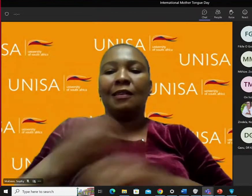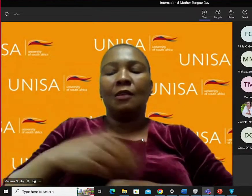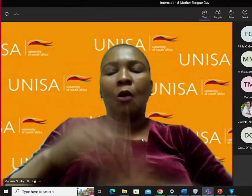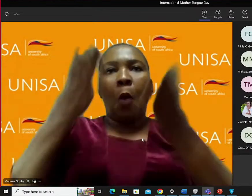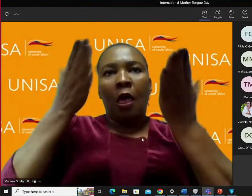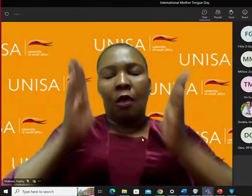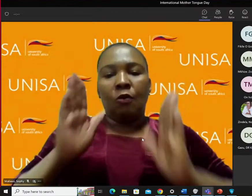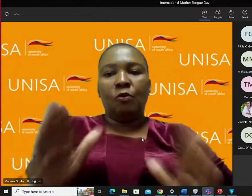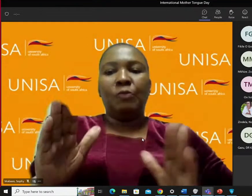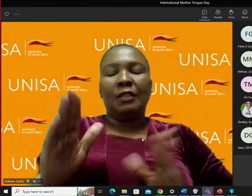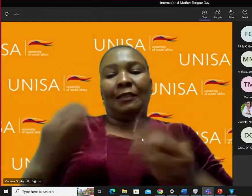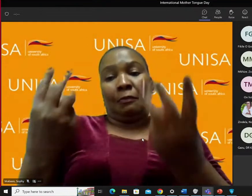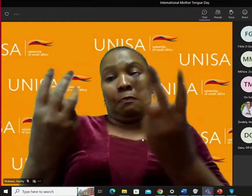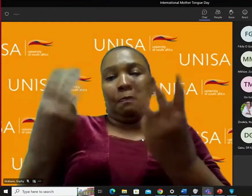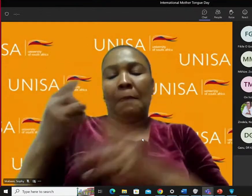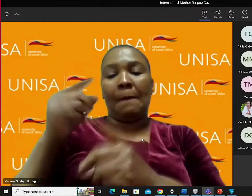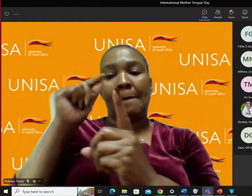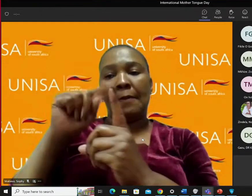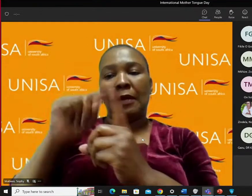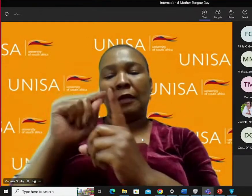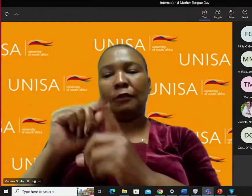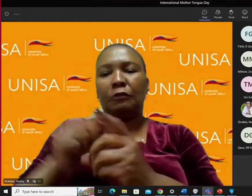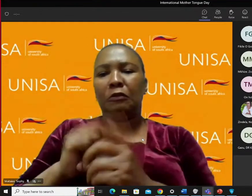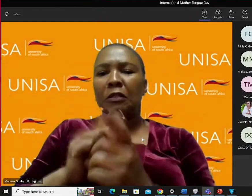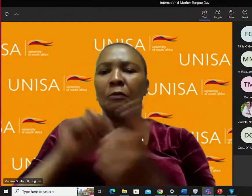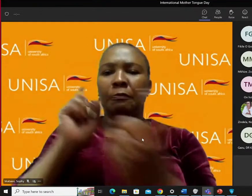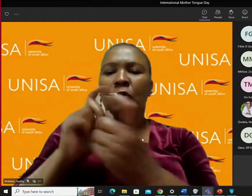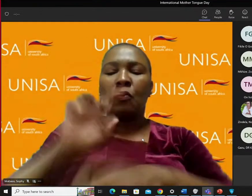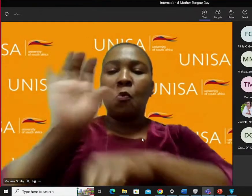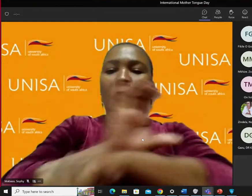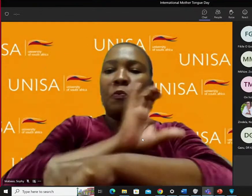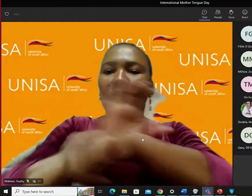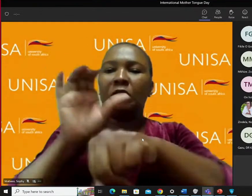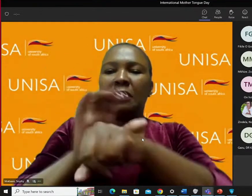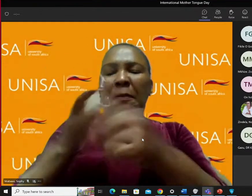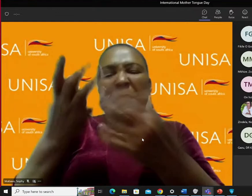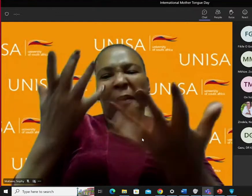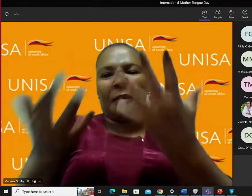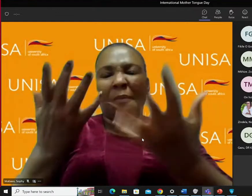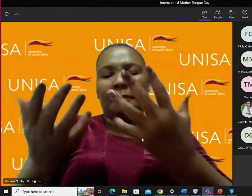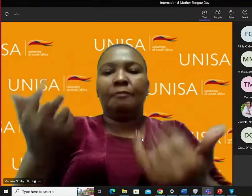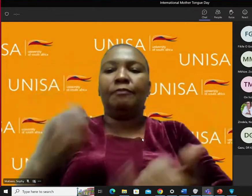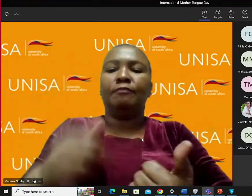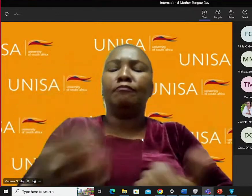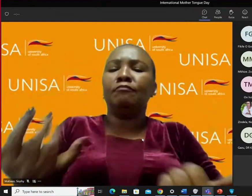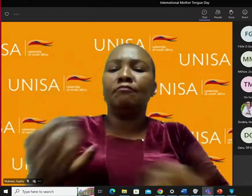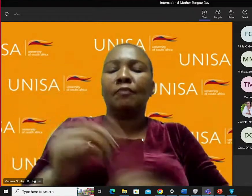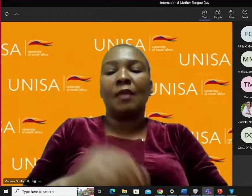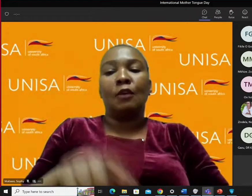humanities encounter computers, if I can call it that, and where those two